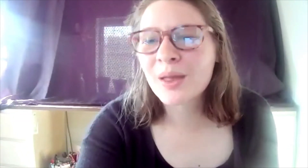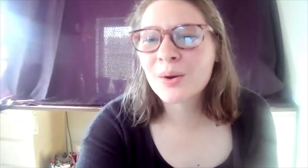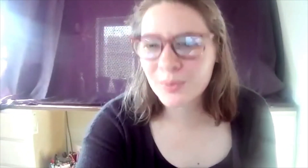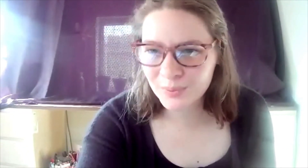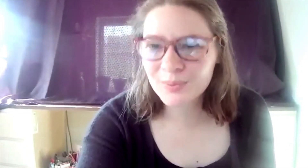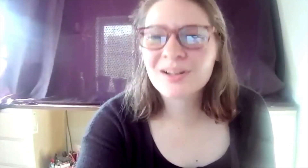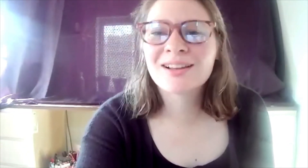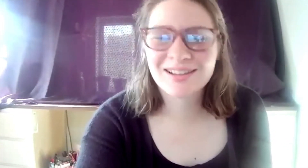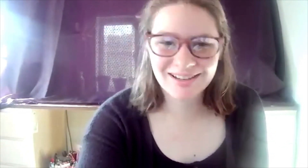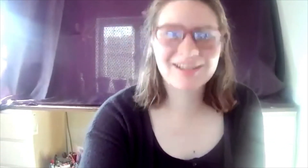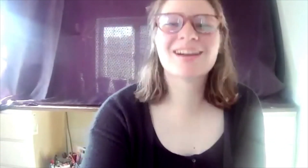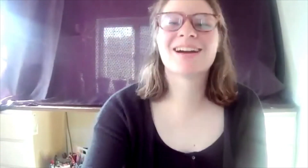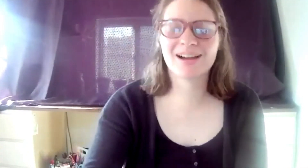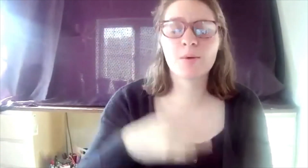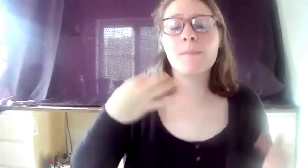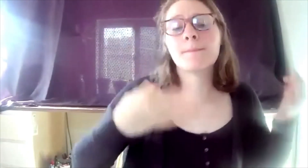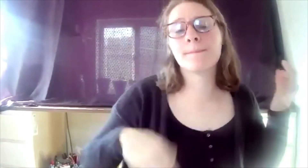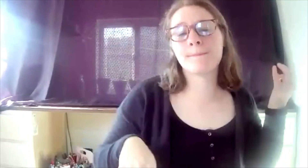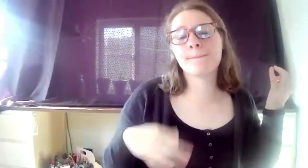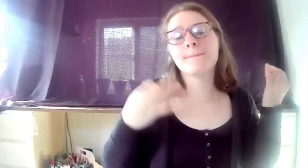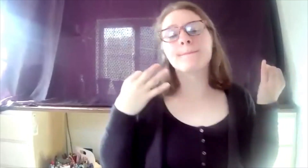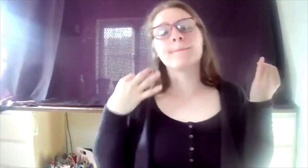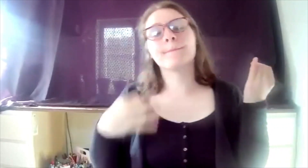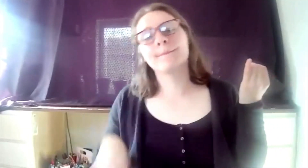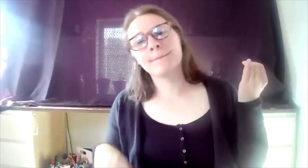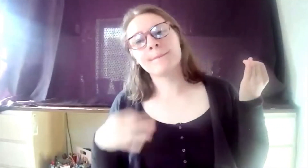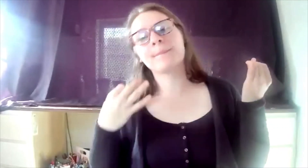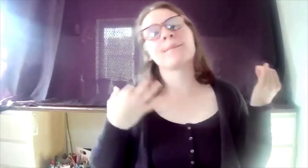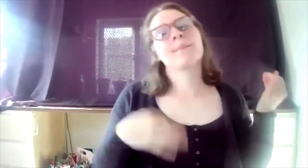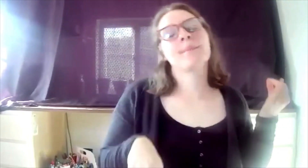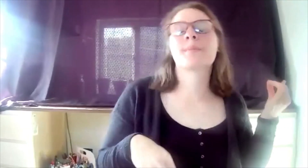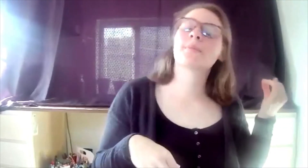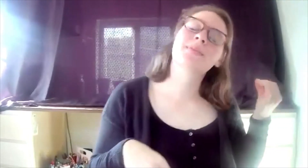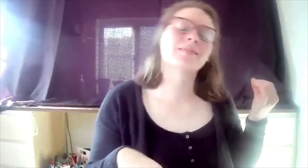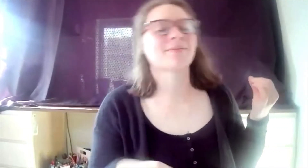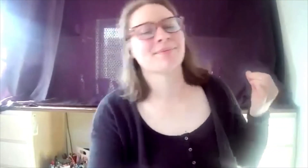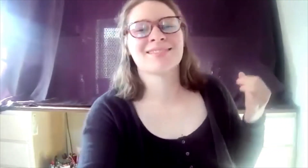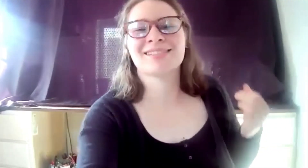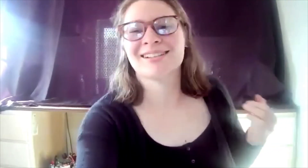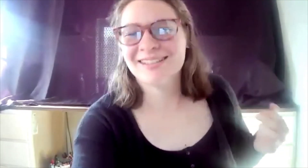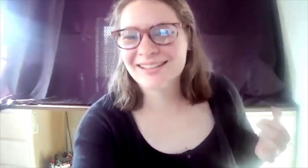I, yeah.